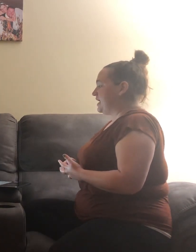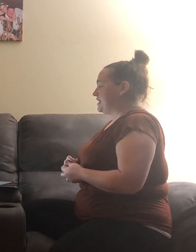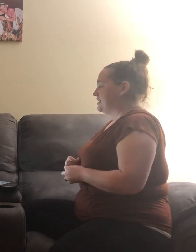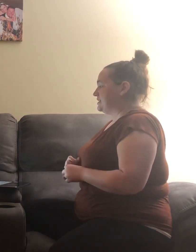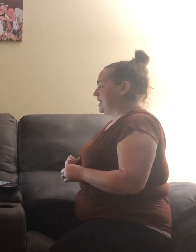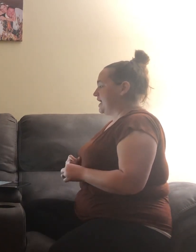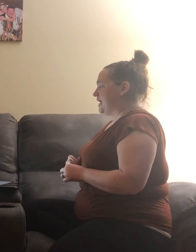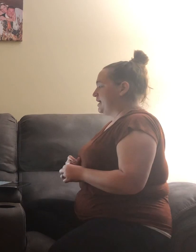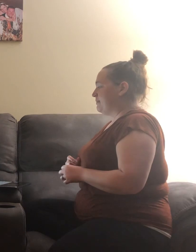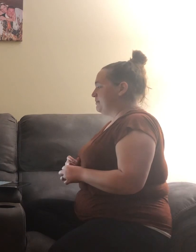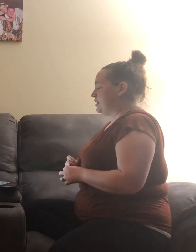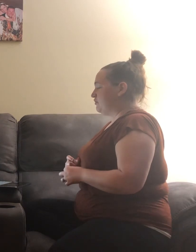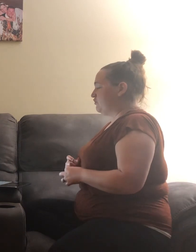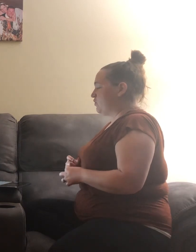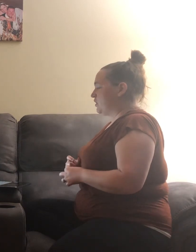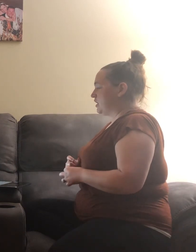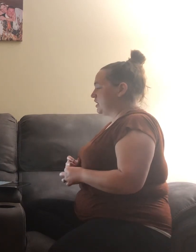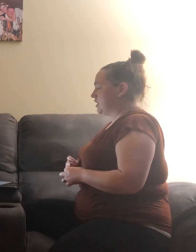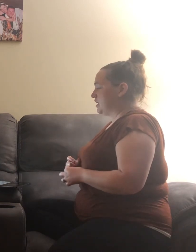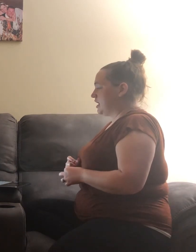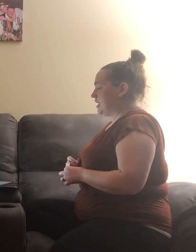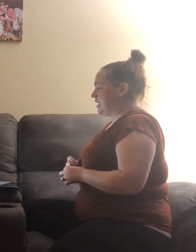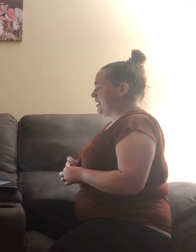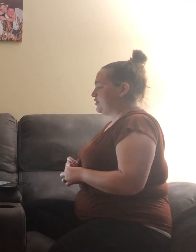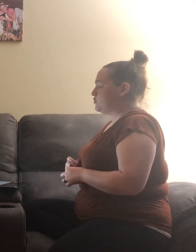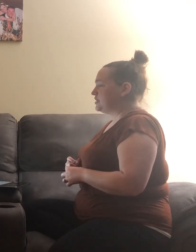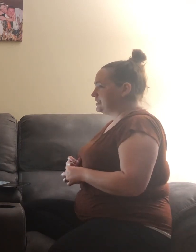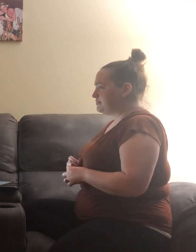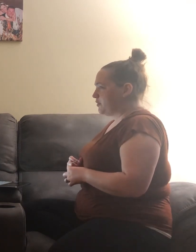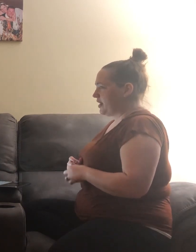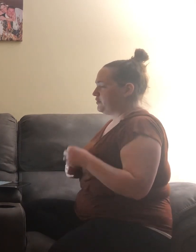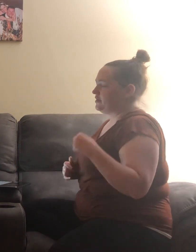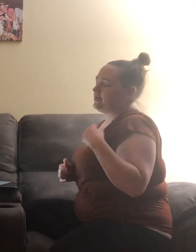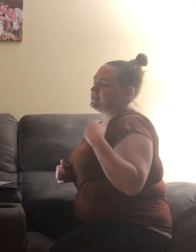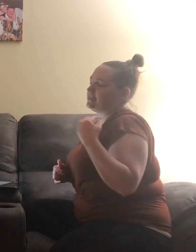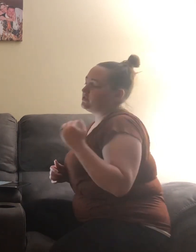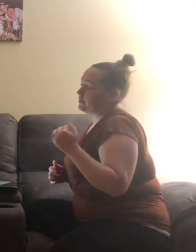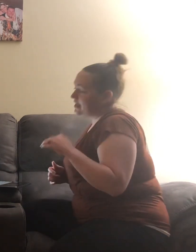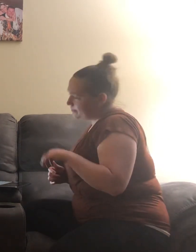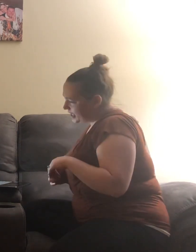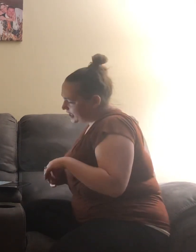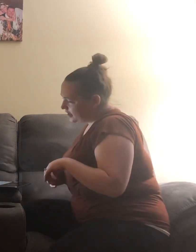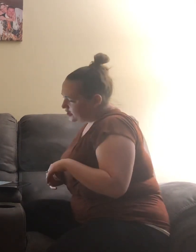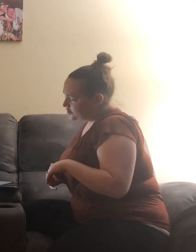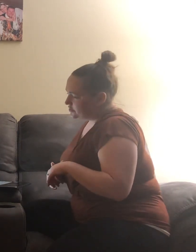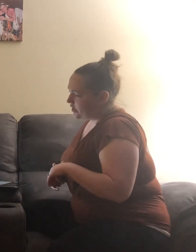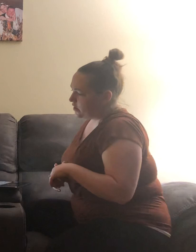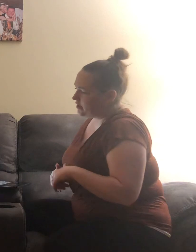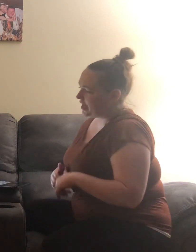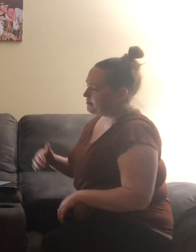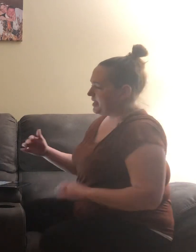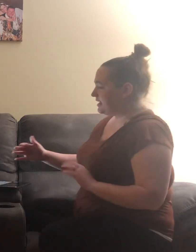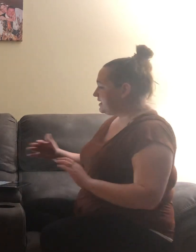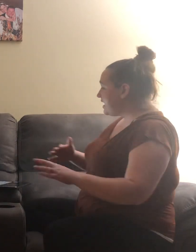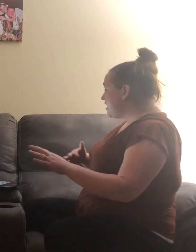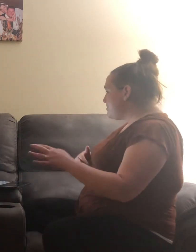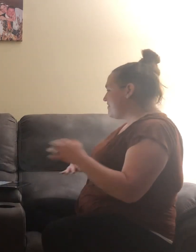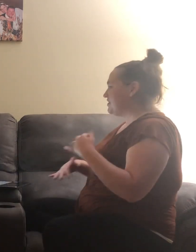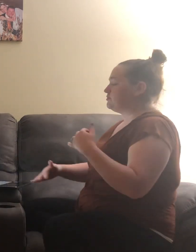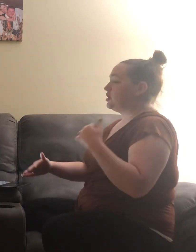And for wood smoke, I know that you guys like to go camping, so kind of make it a game, having him try to